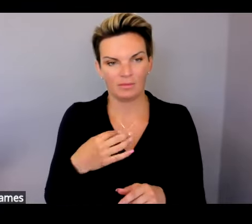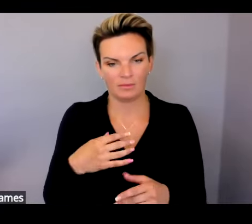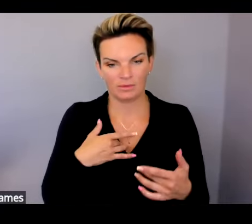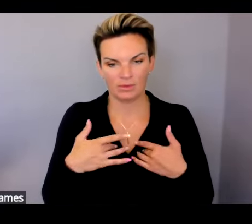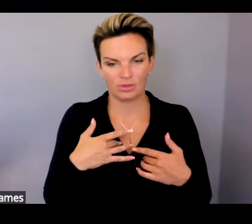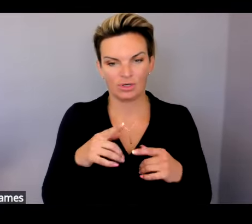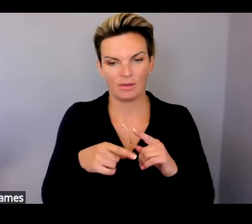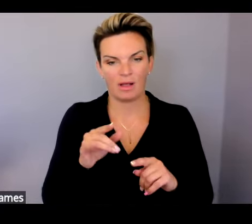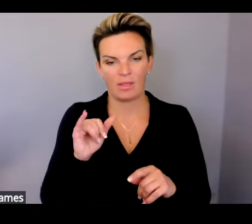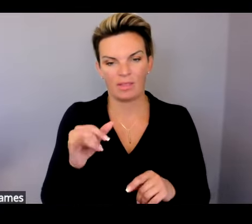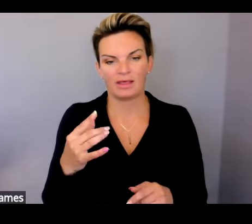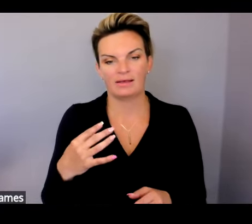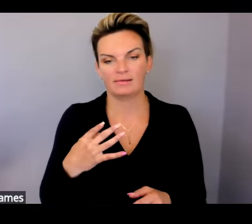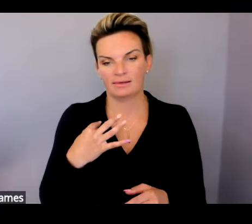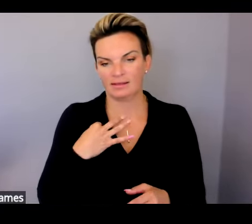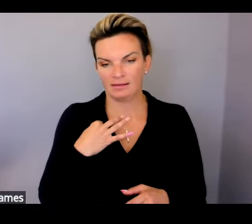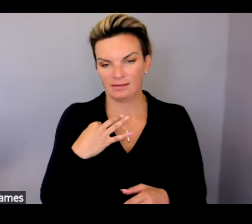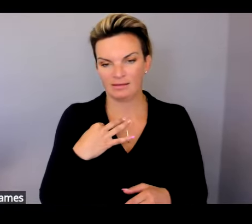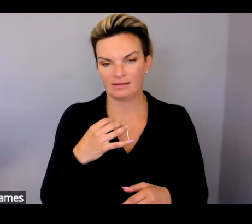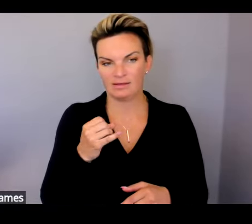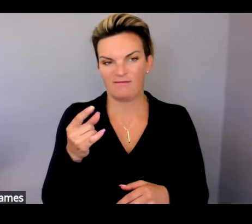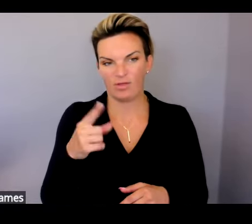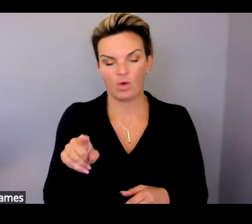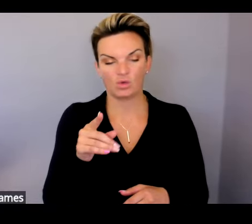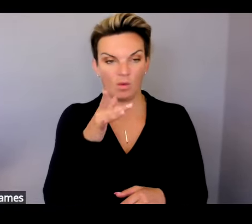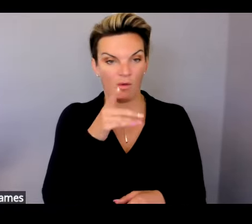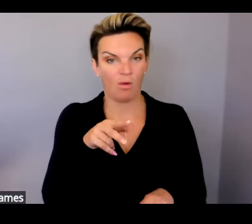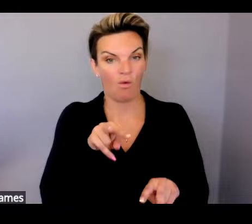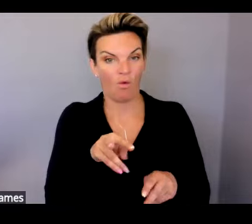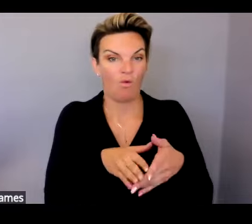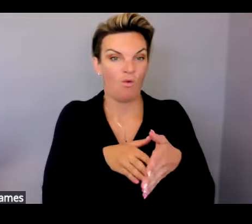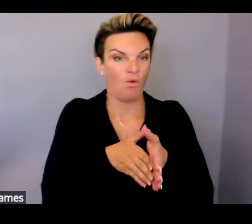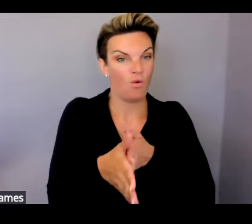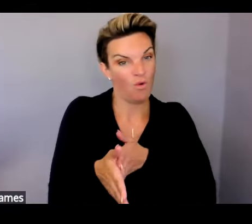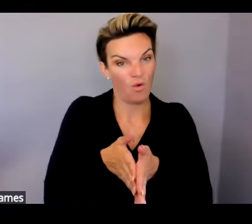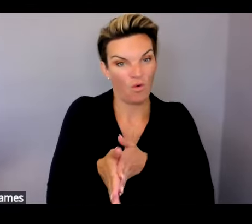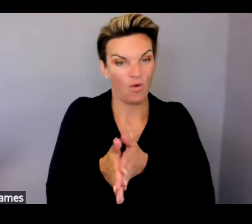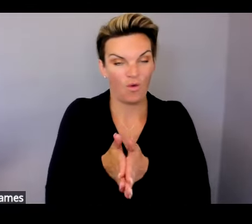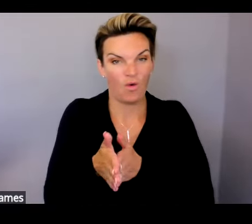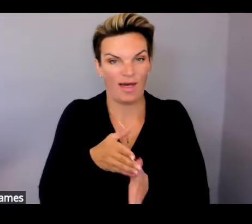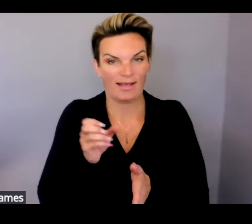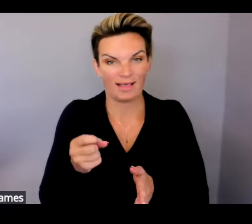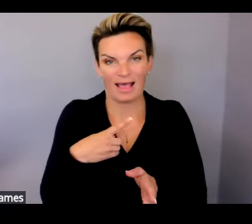of the world are going to be encouraged by this procedure, not discouraged.